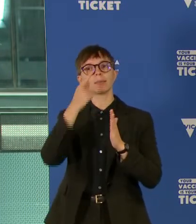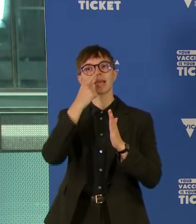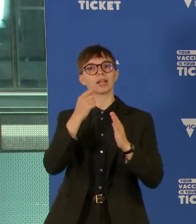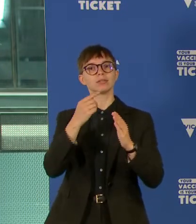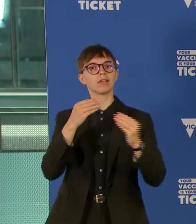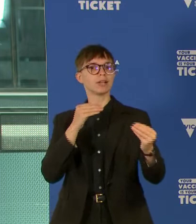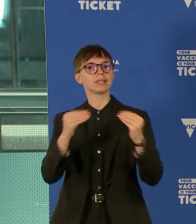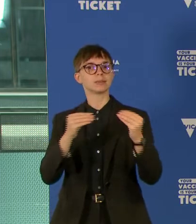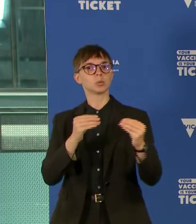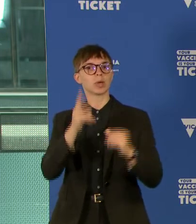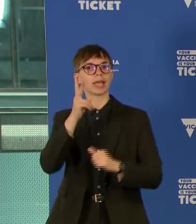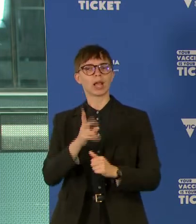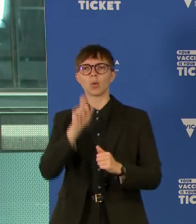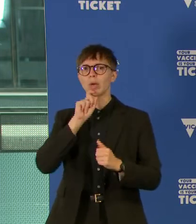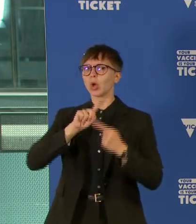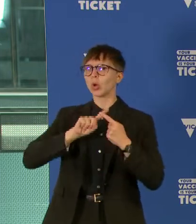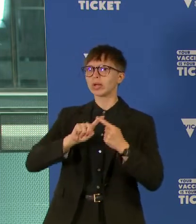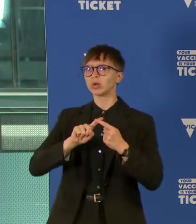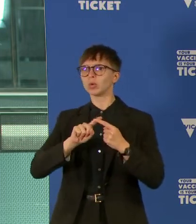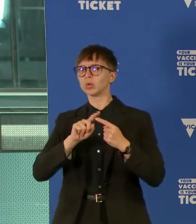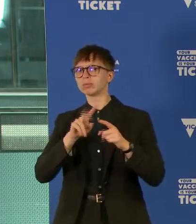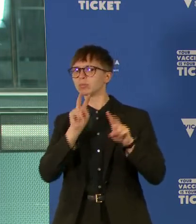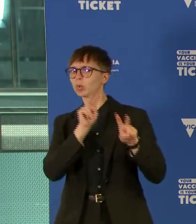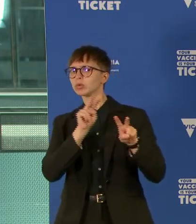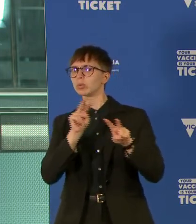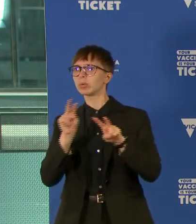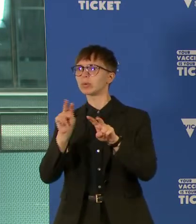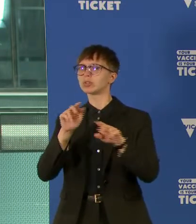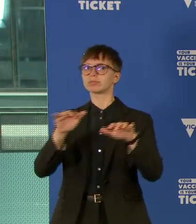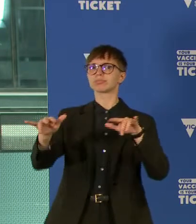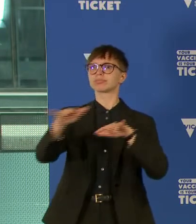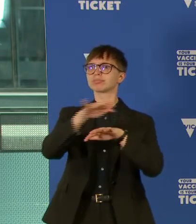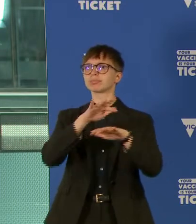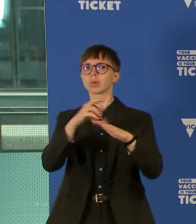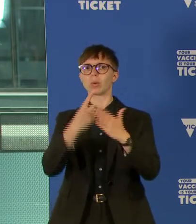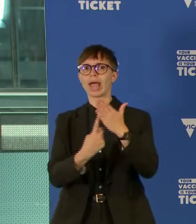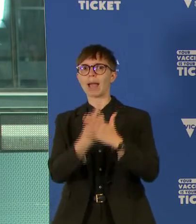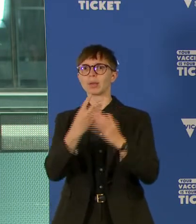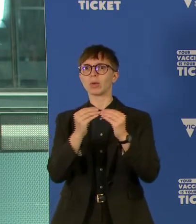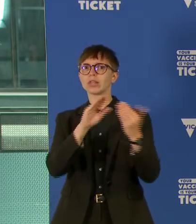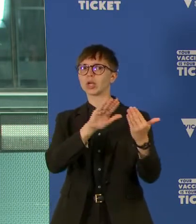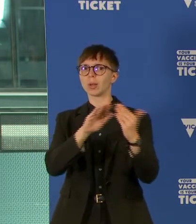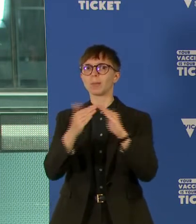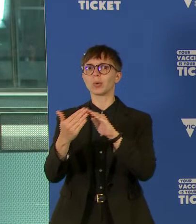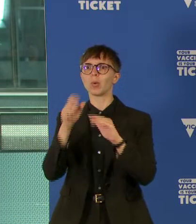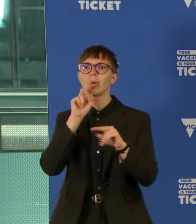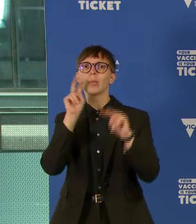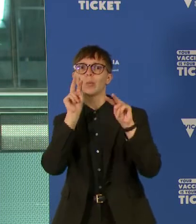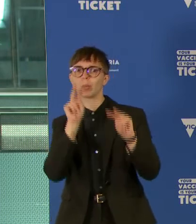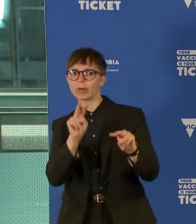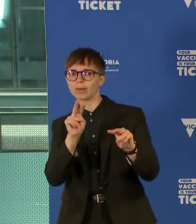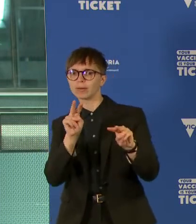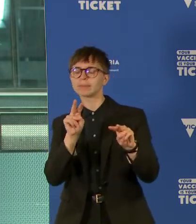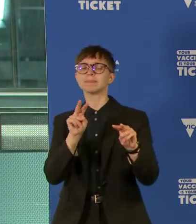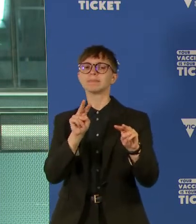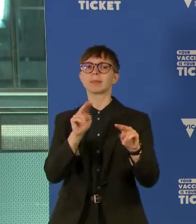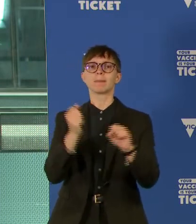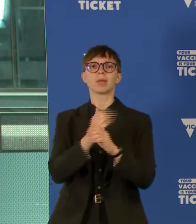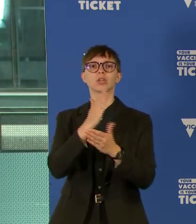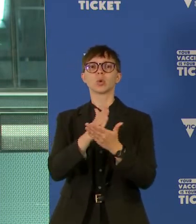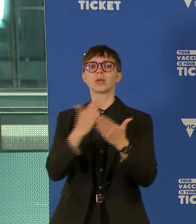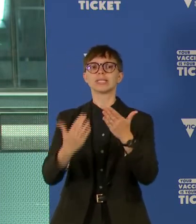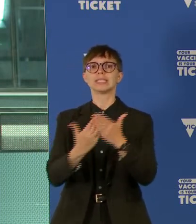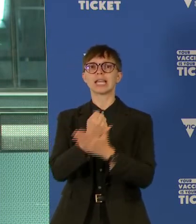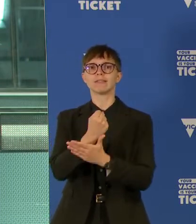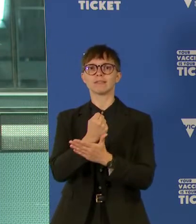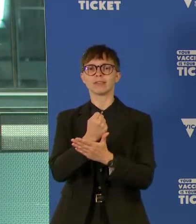confident that continued high rates of vaccination have got us this far and will get us safely